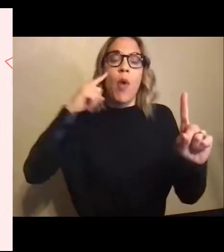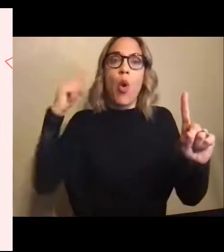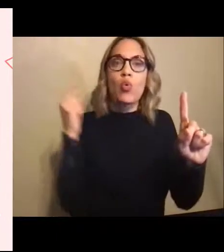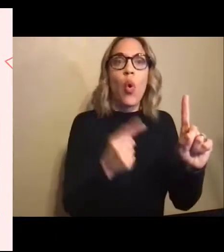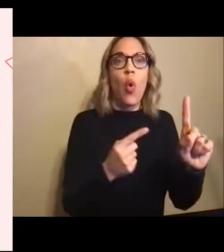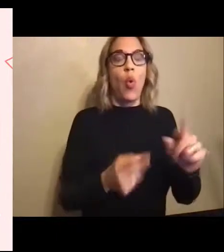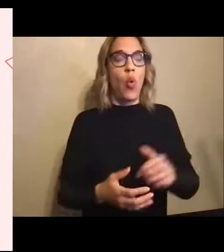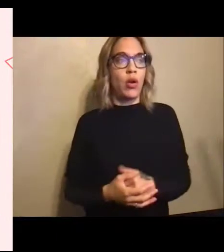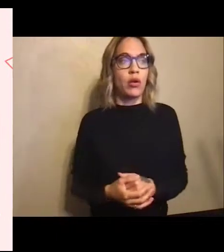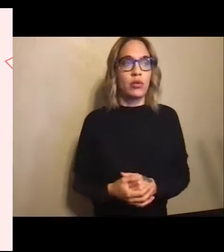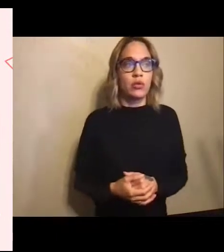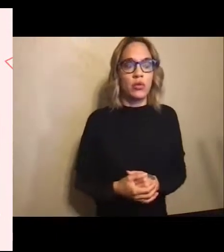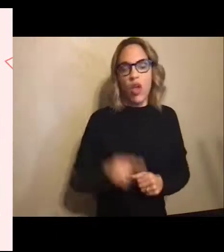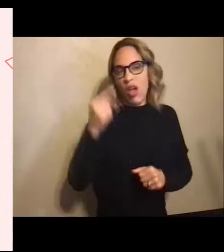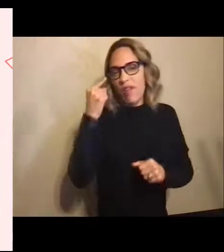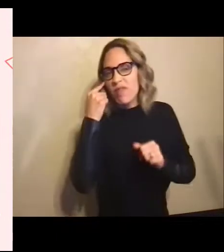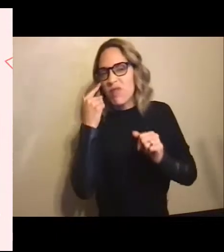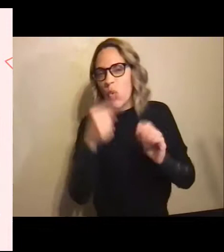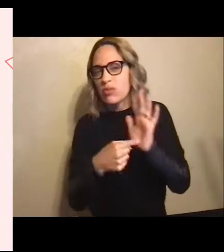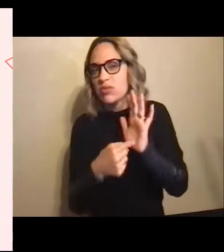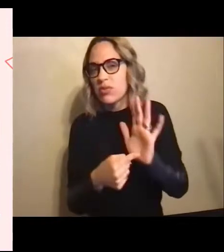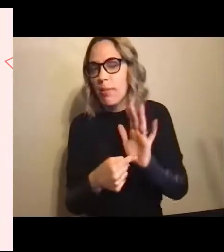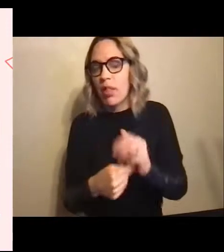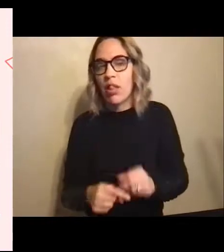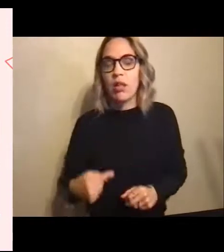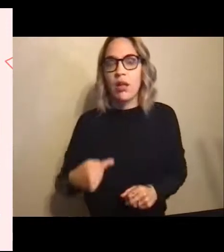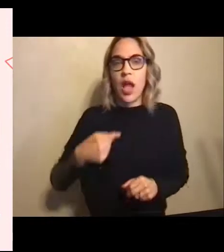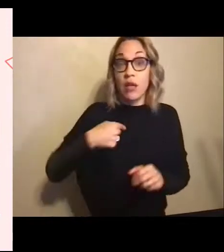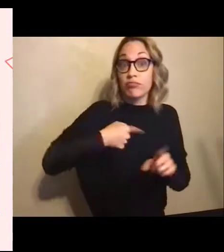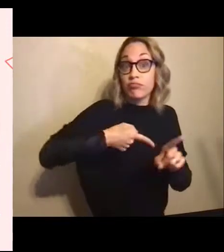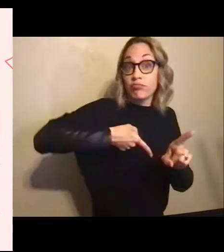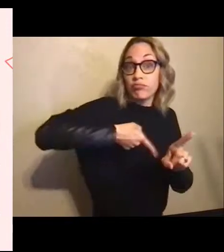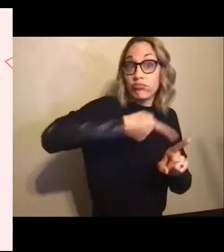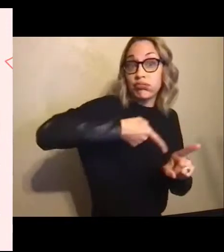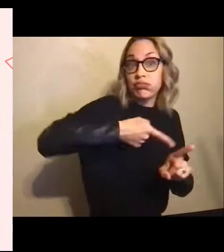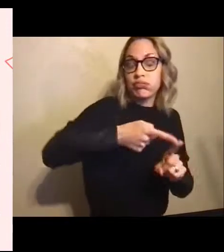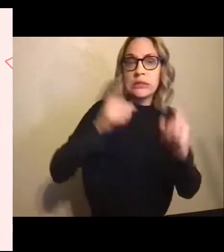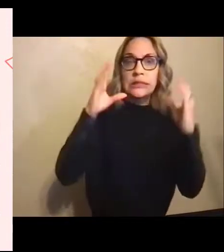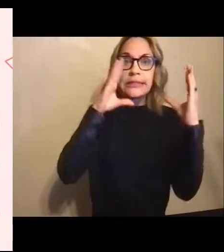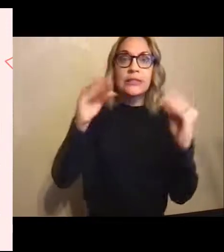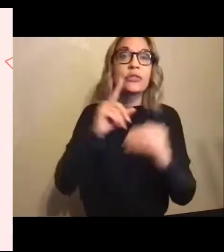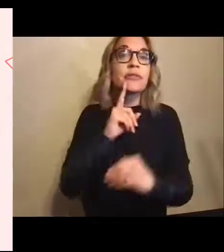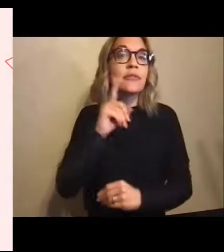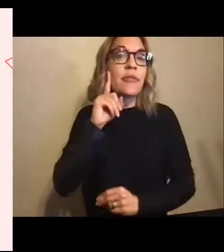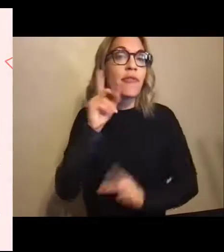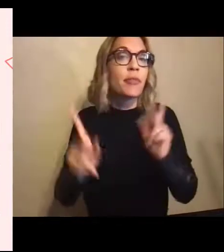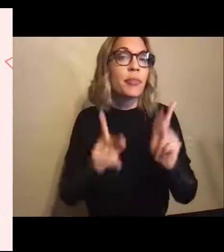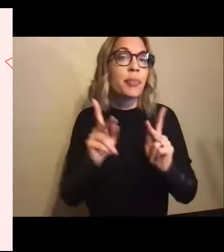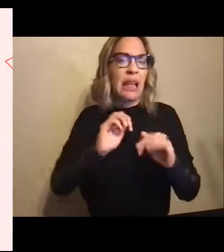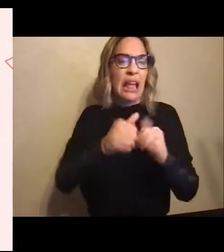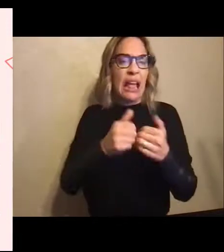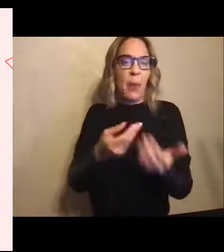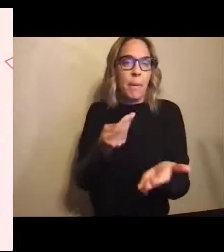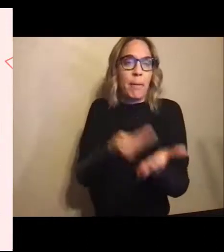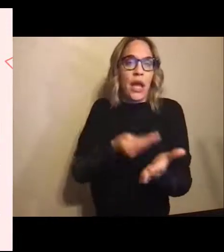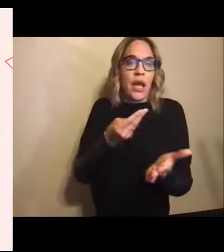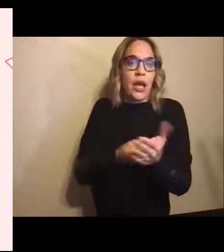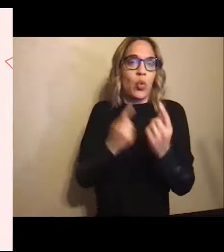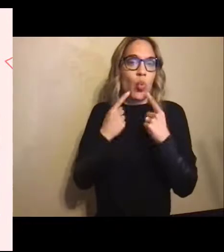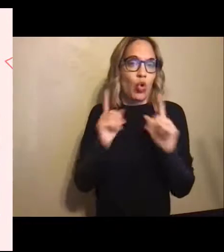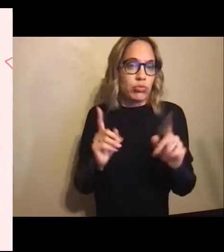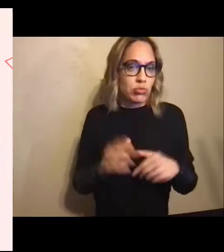really powerful dream. I have a really powerful goal in mind. For example,